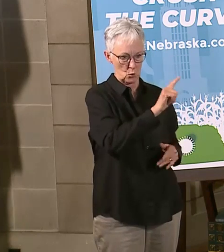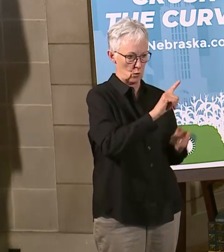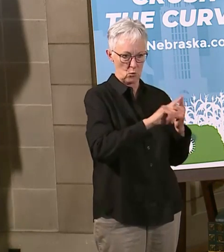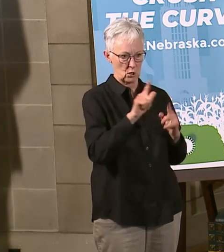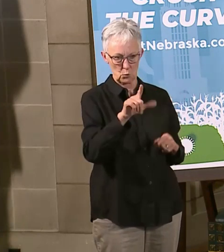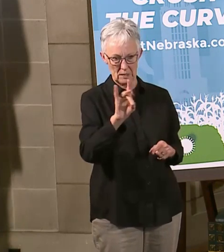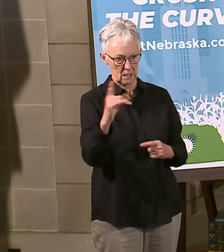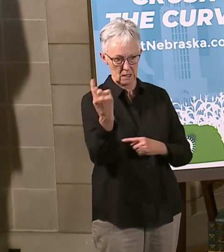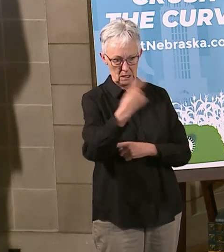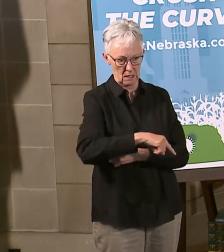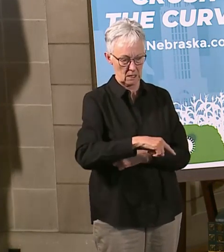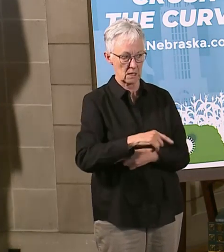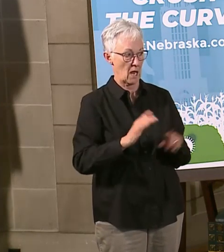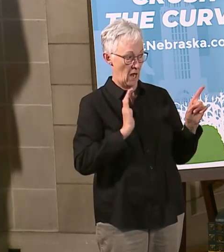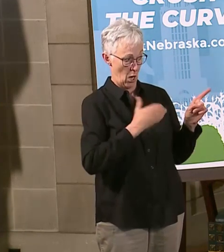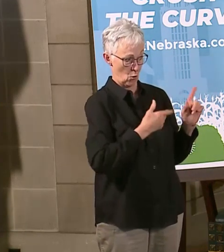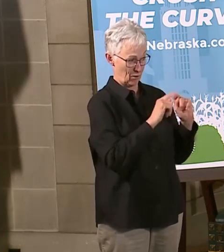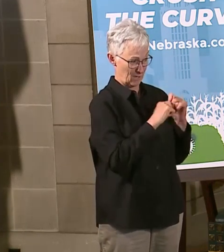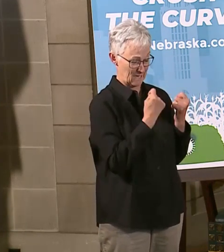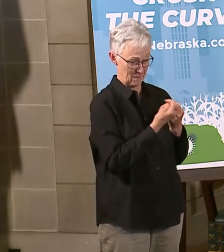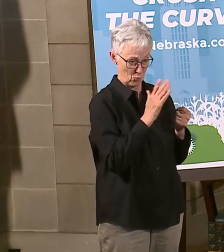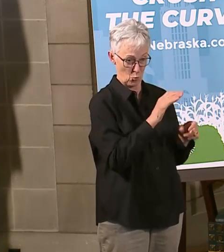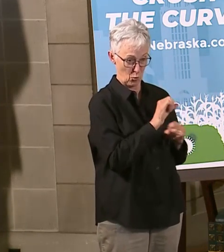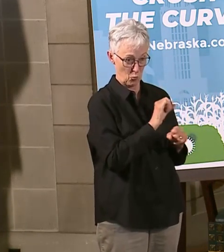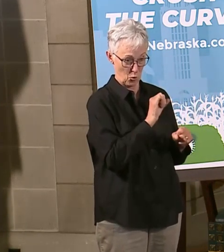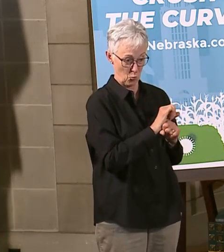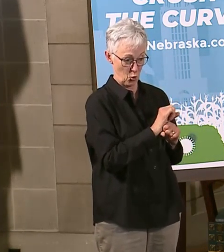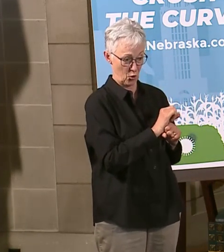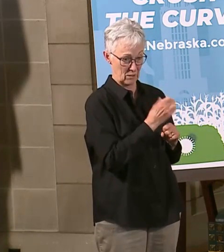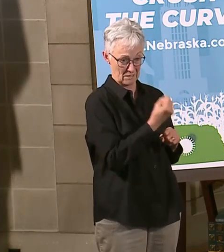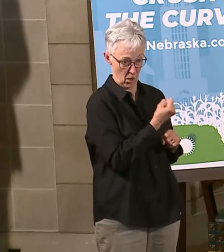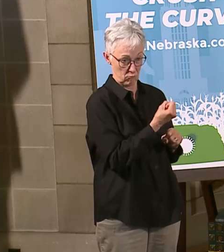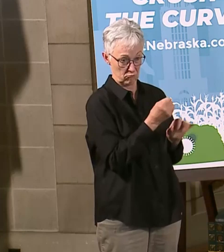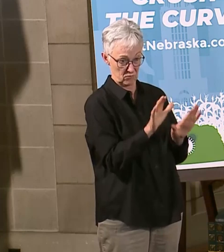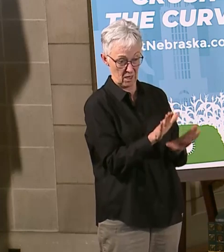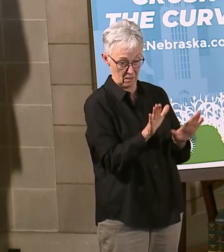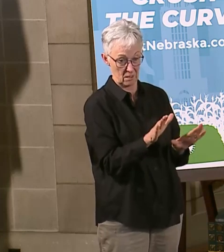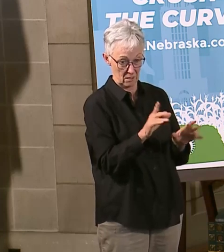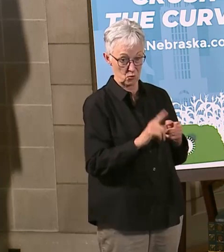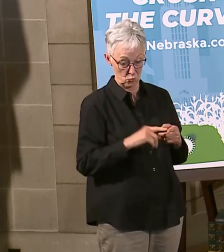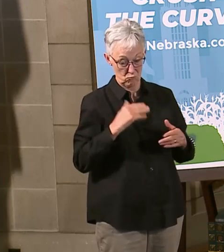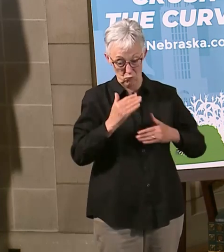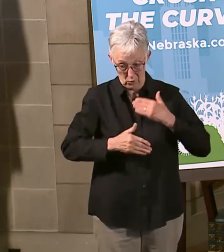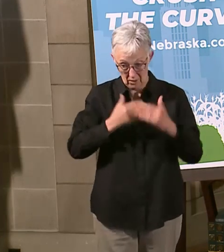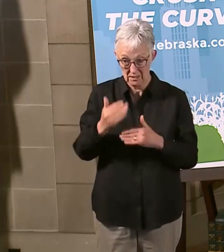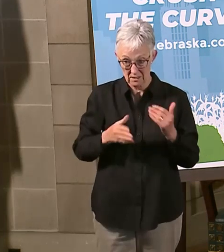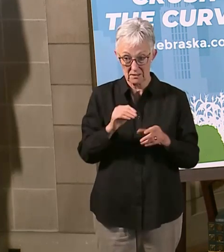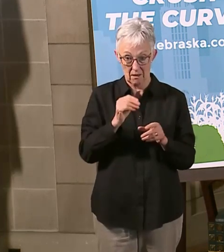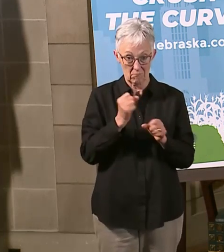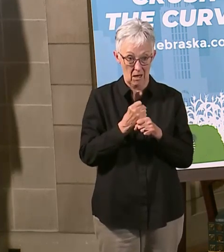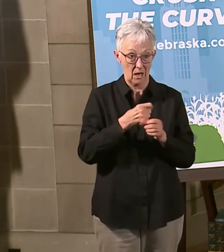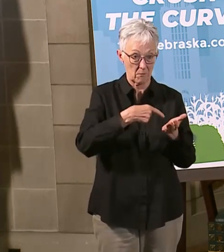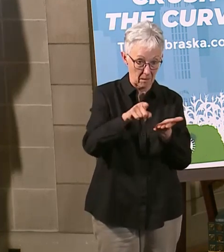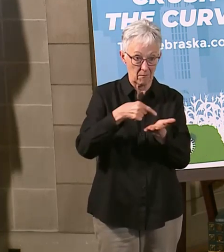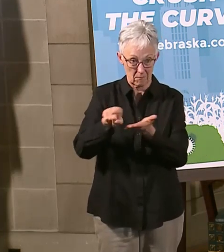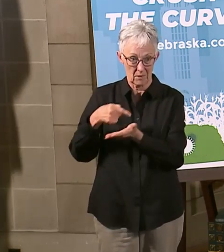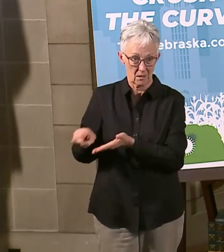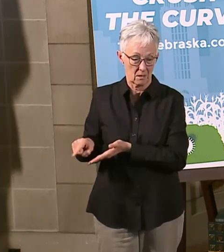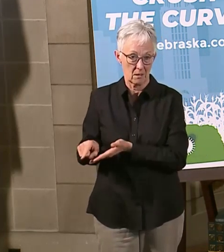on it over the weekend to get those claims out. And we've worked out a process so we will get make payments